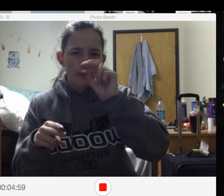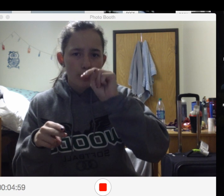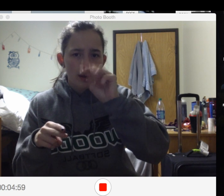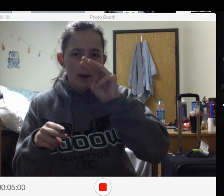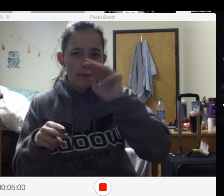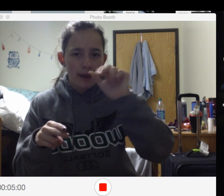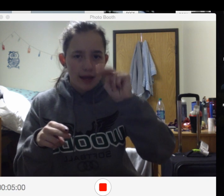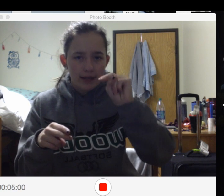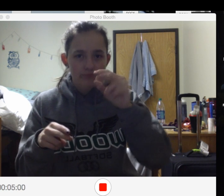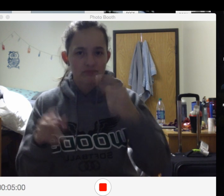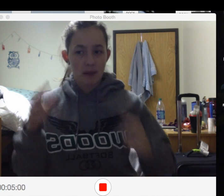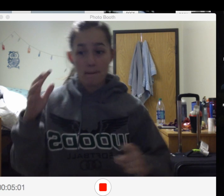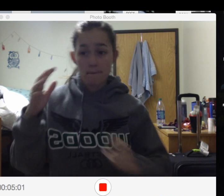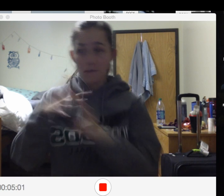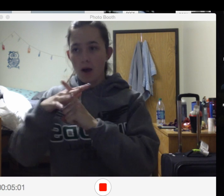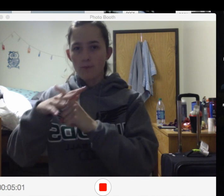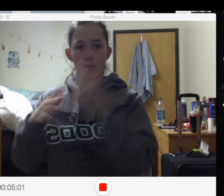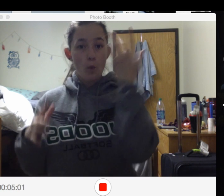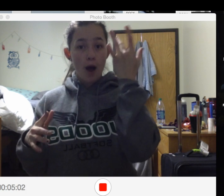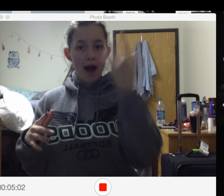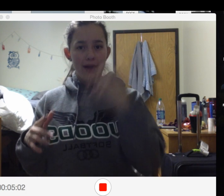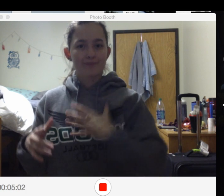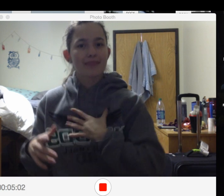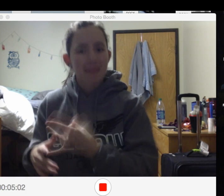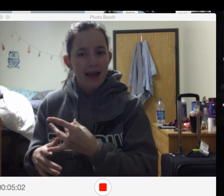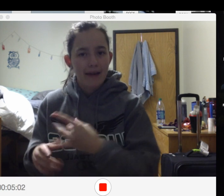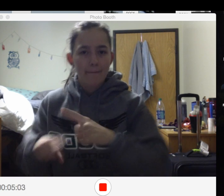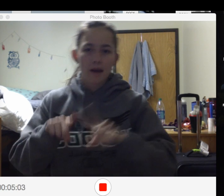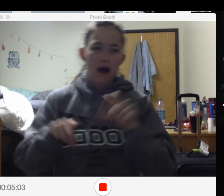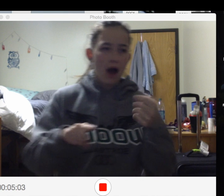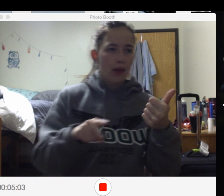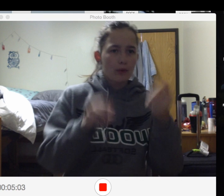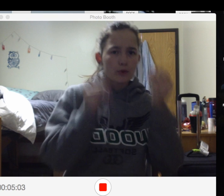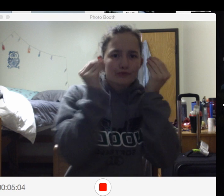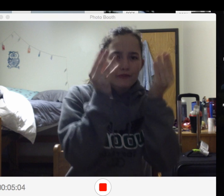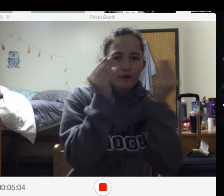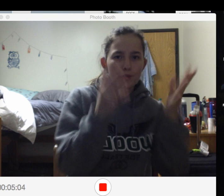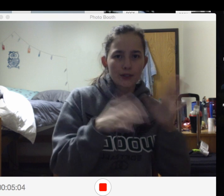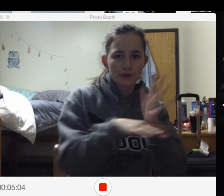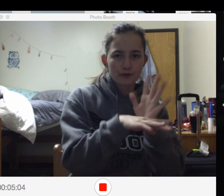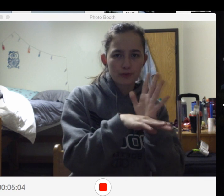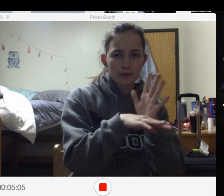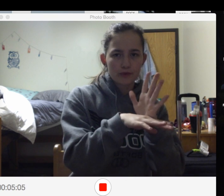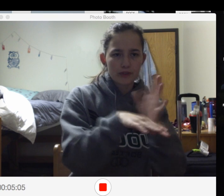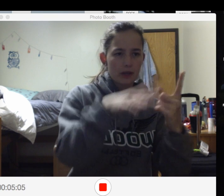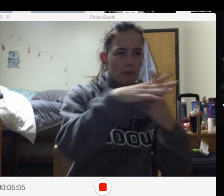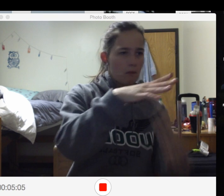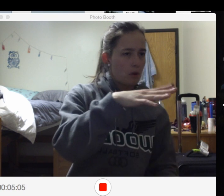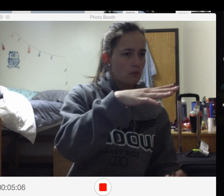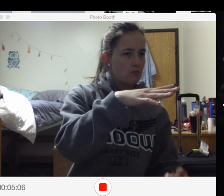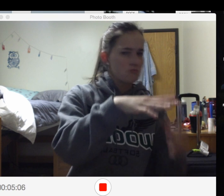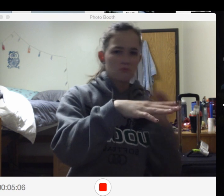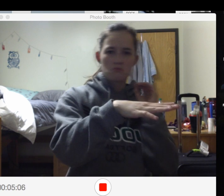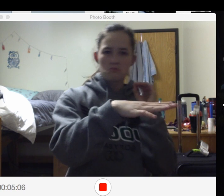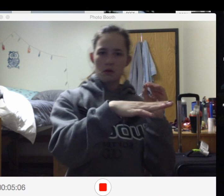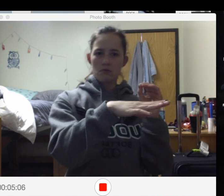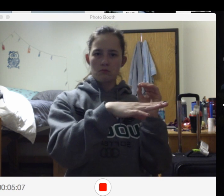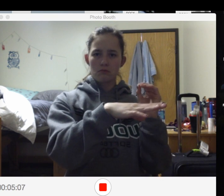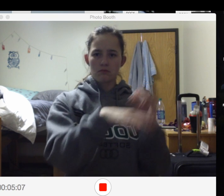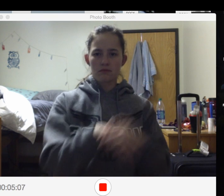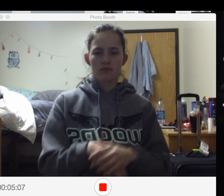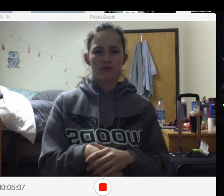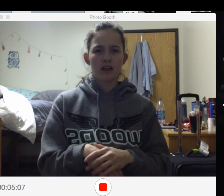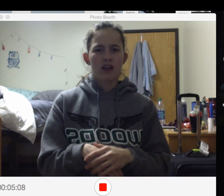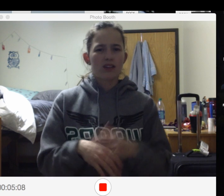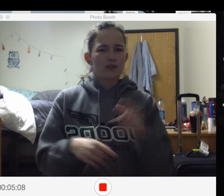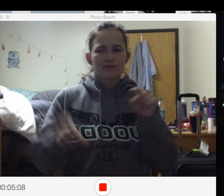wait for a really long time. What they discovered was that in our Netflix queues, there's kind of this epic struggle going